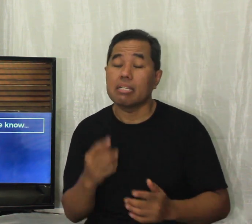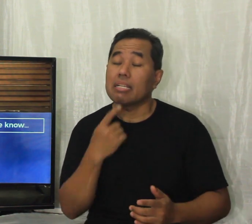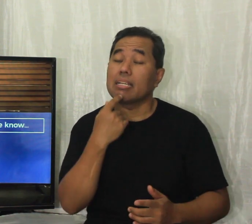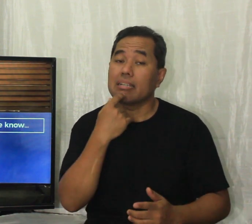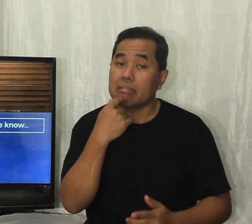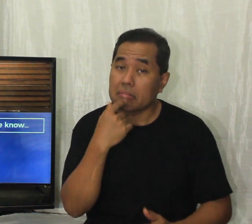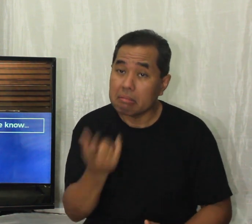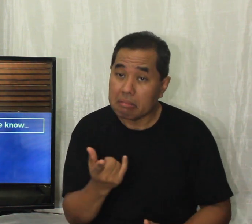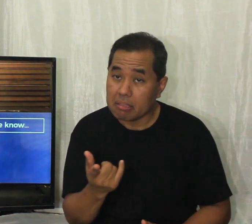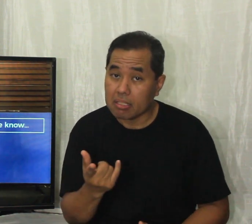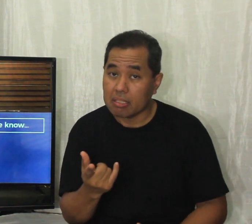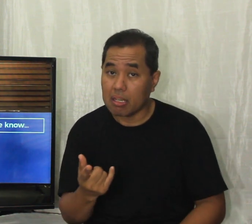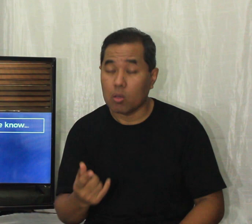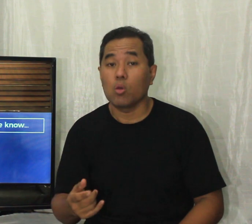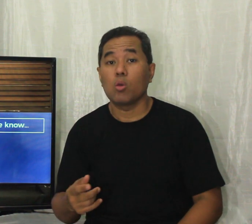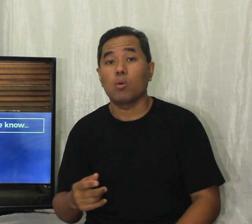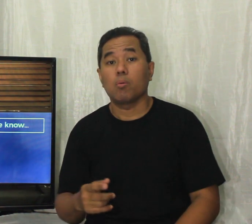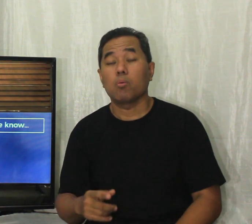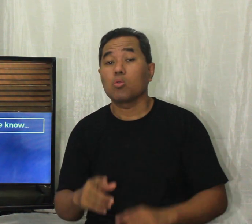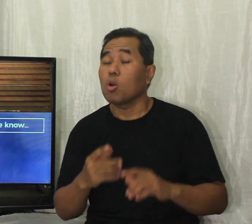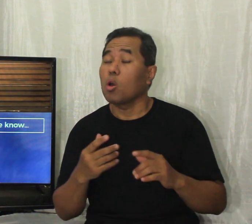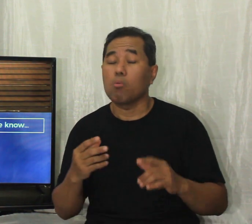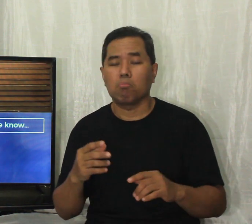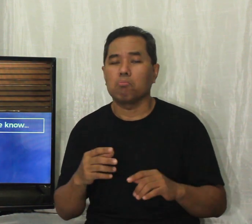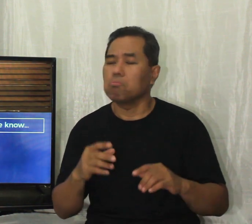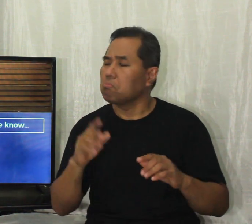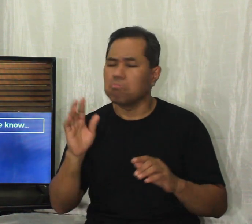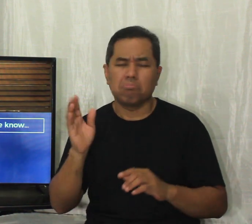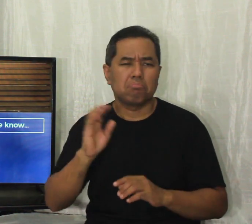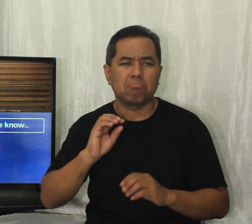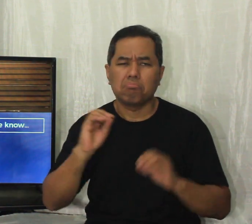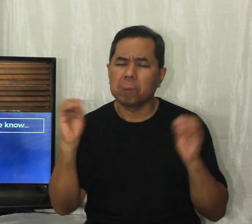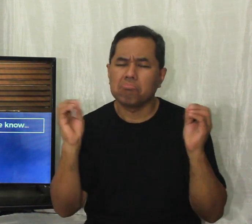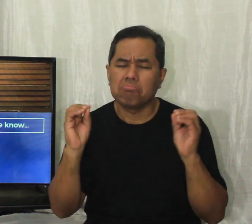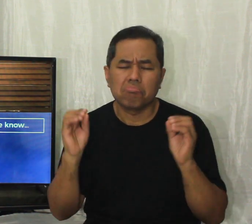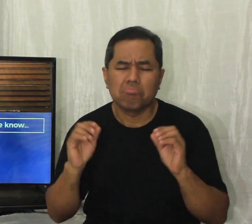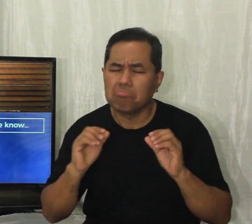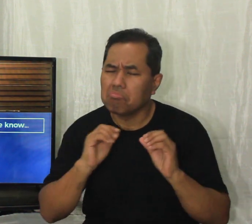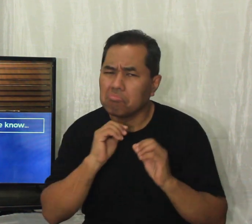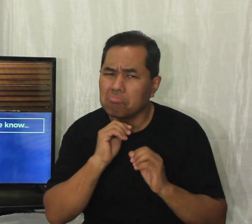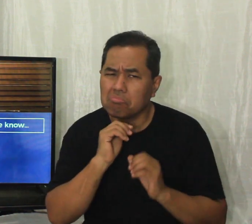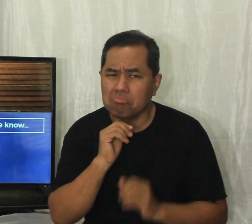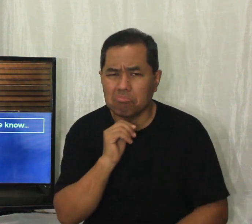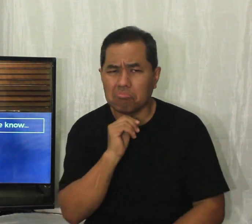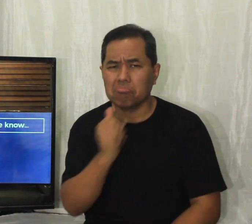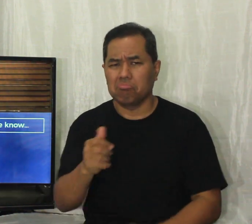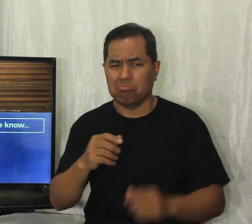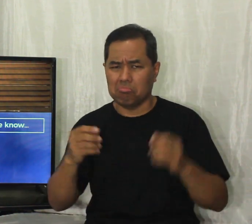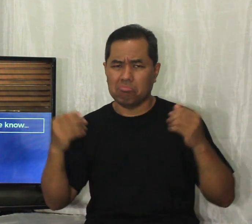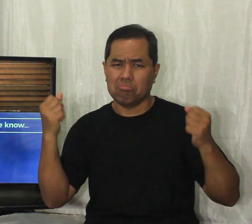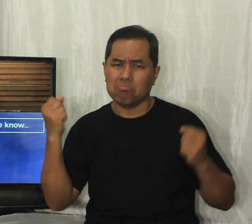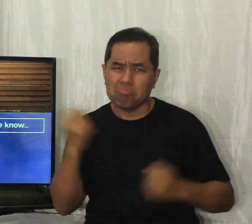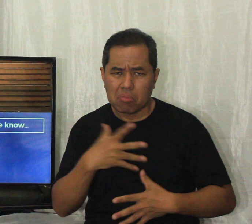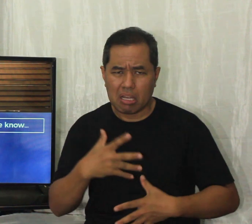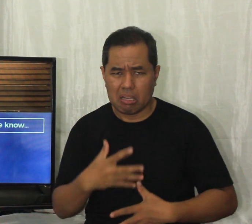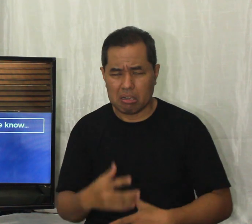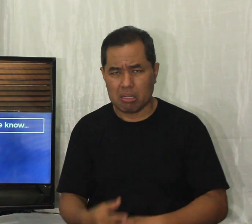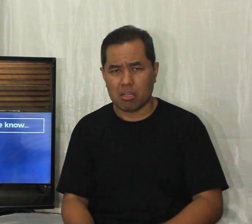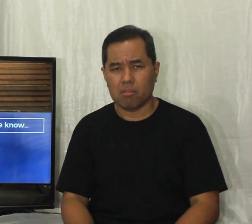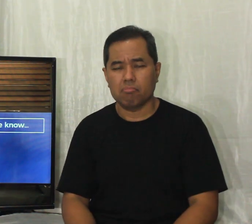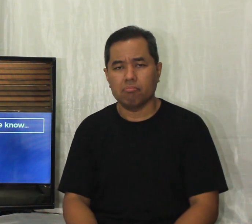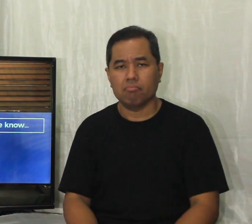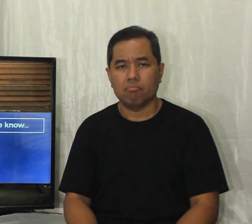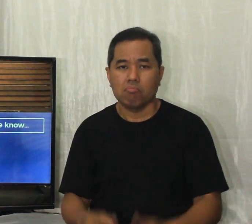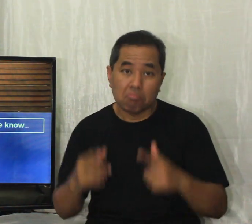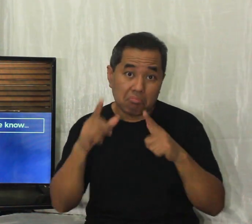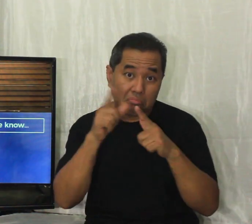going to panic. We're not going to have peace in our lives. So don't panic, because Jesus already knows and he has already responded to it.